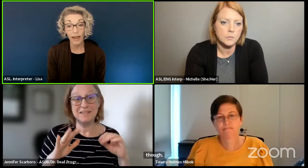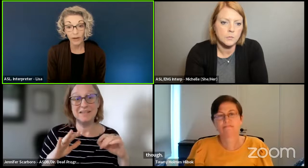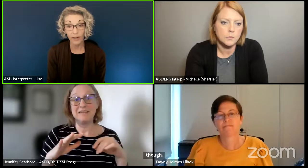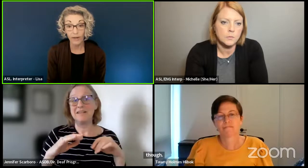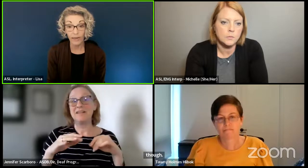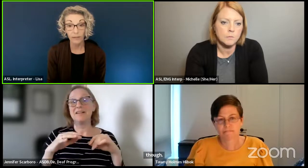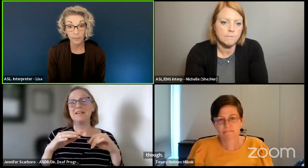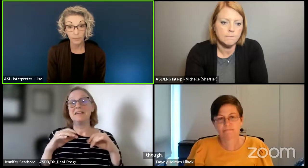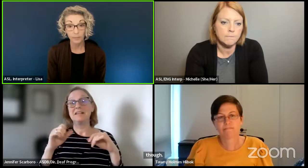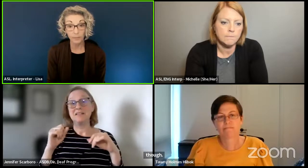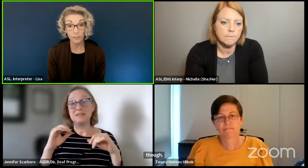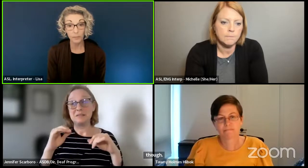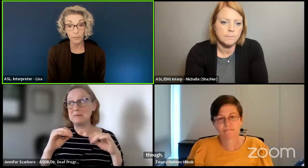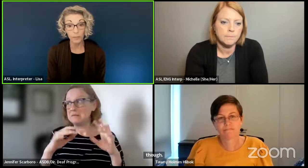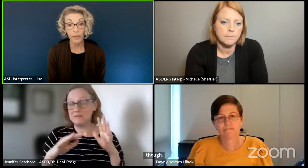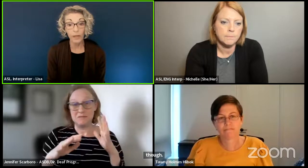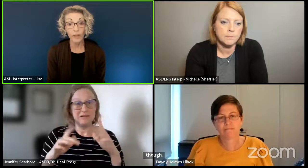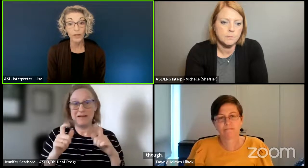birth to 5 area.